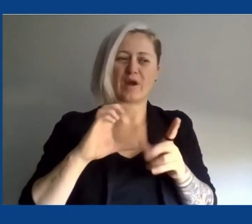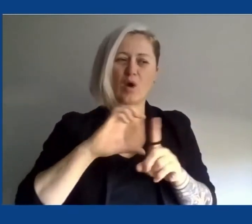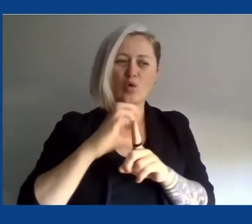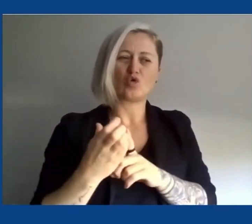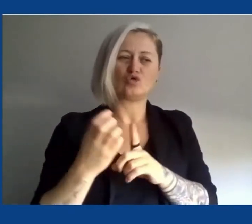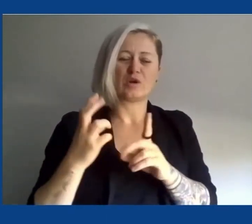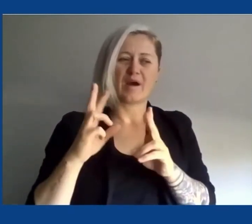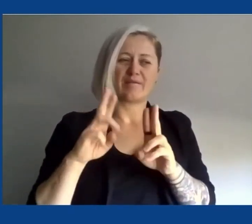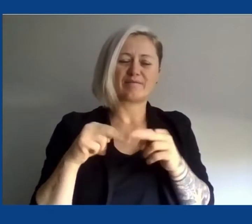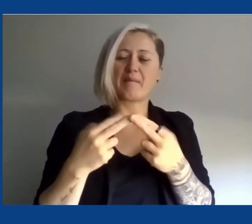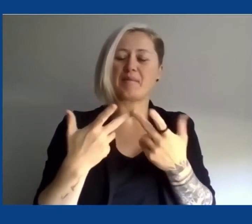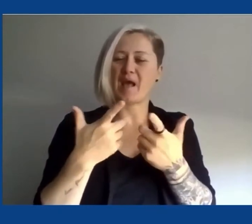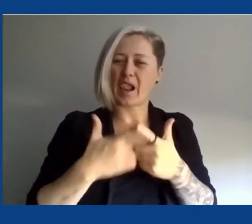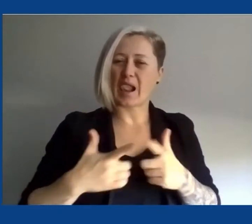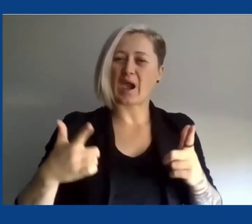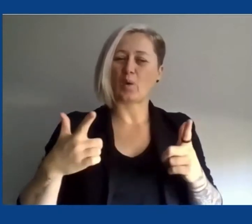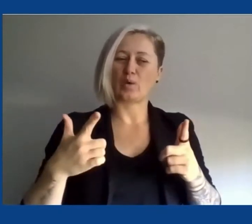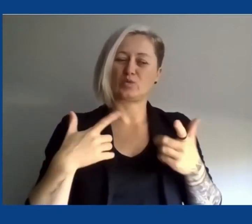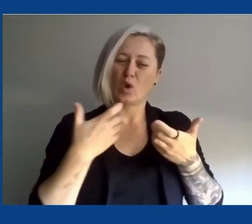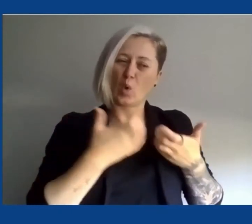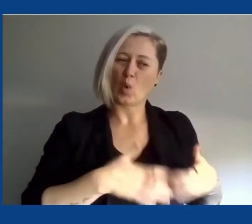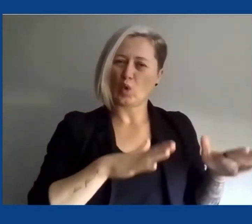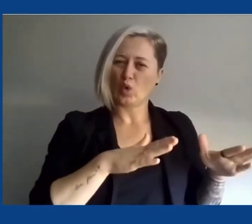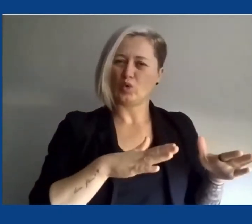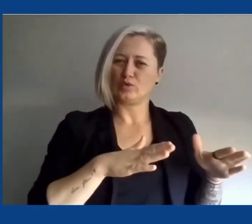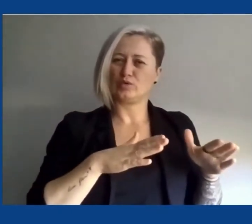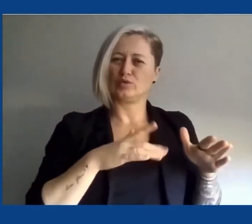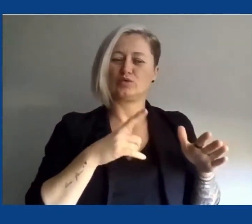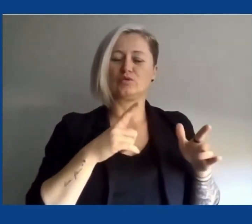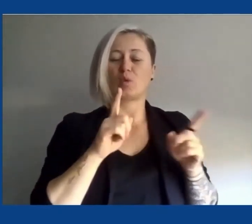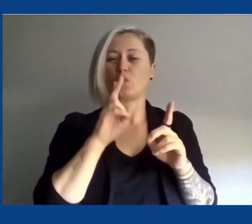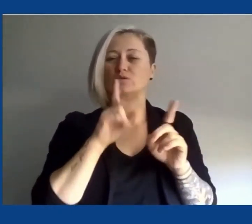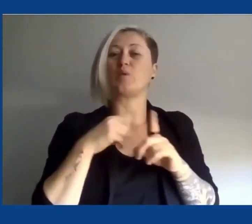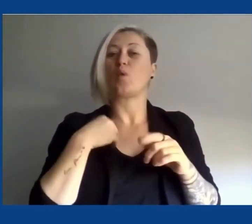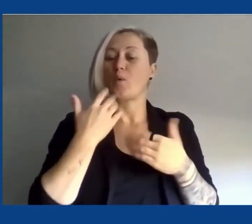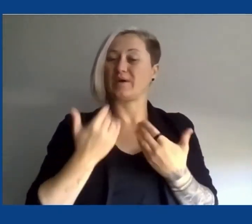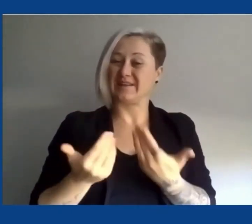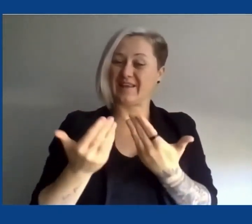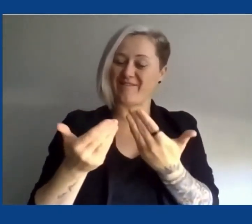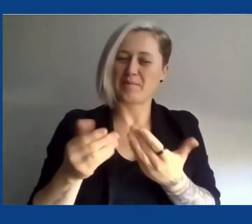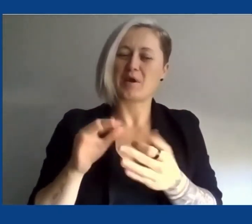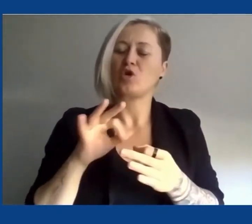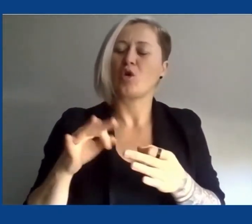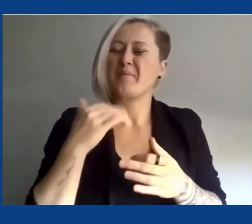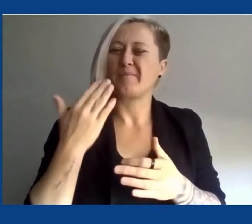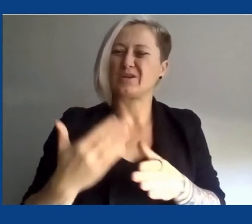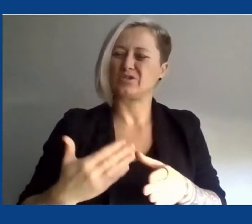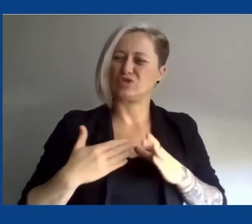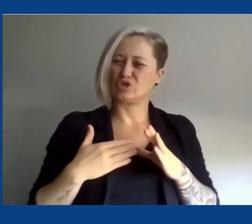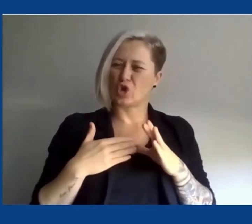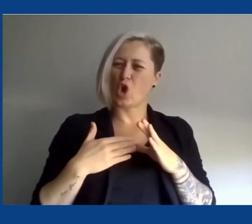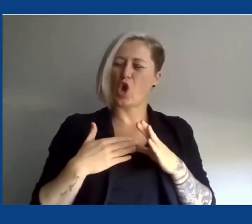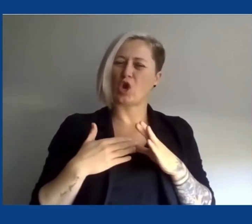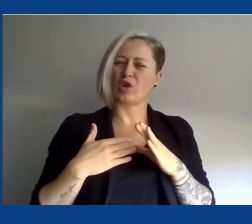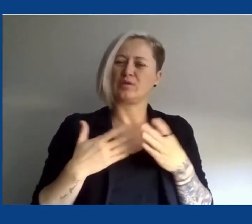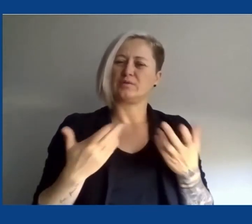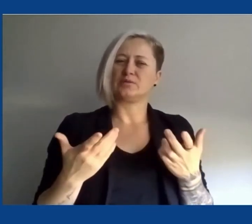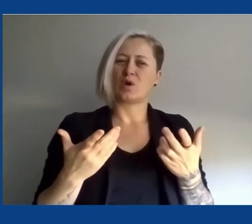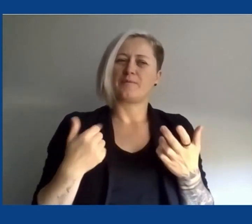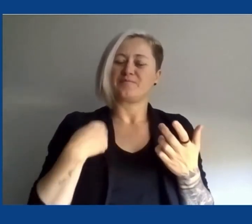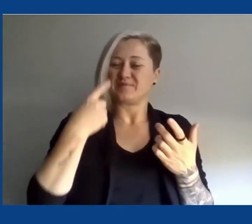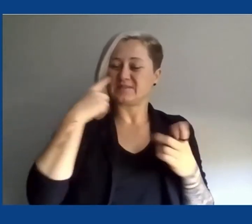on. It appears that we are always giving with not much in return. And I've seen over the